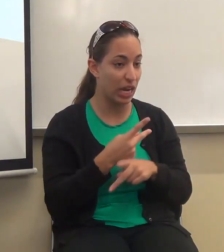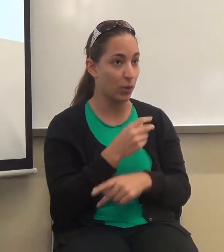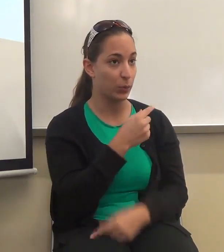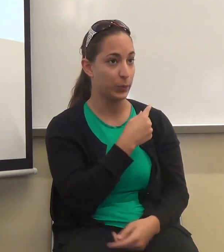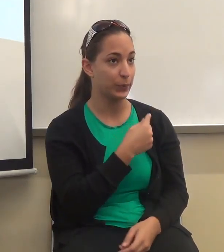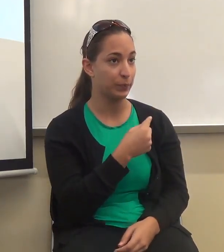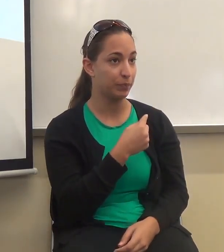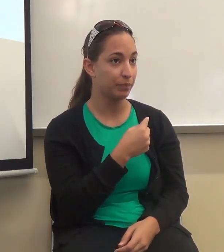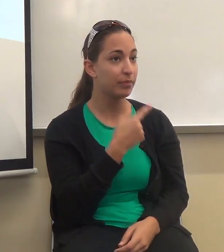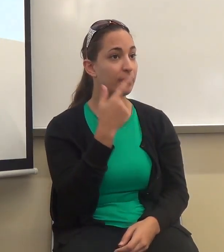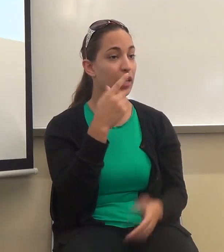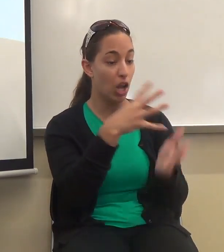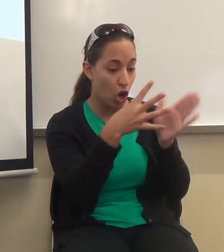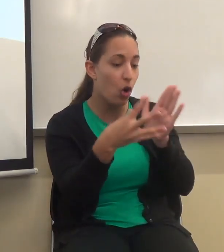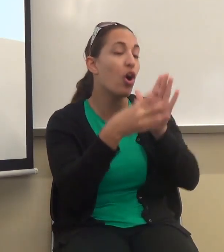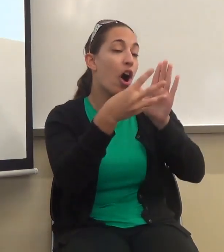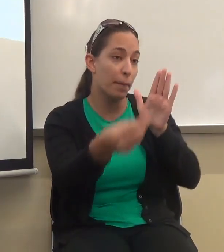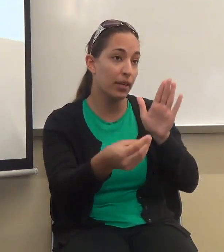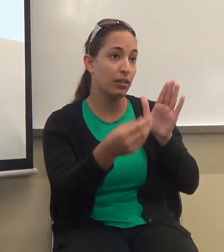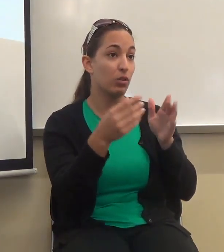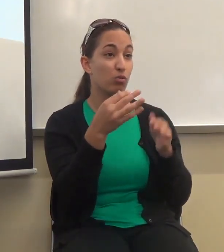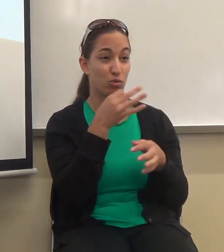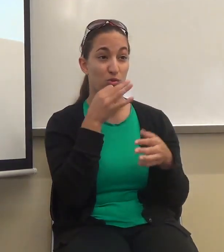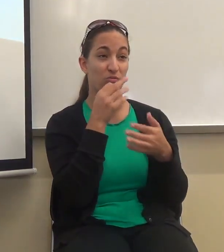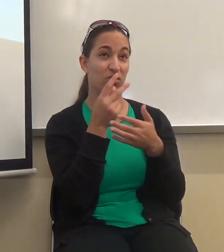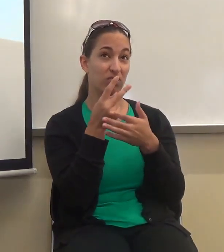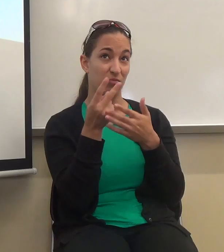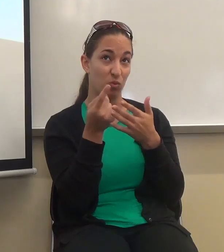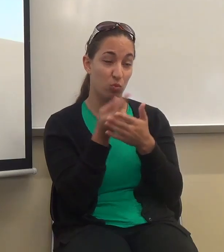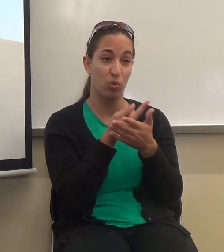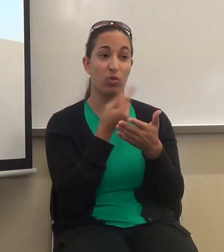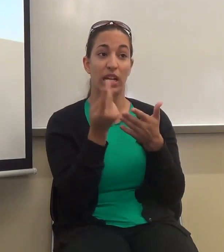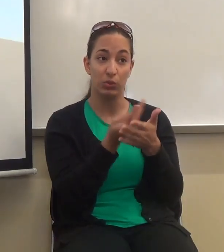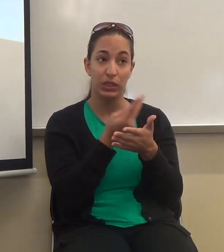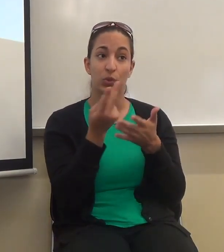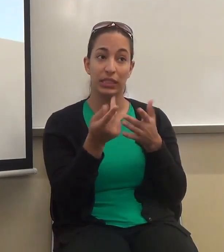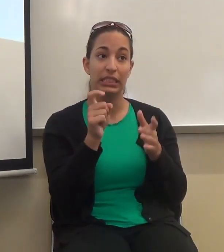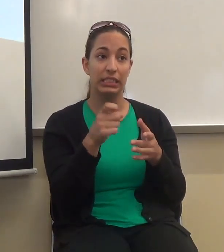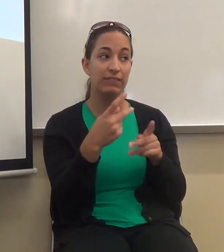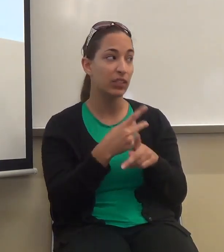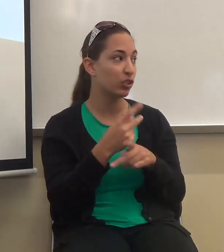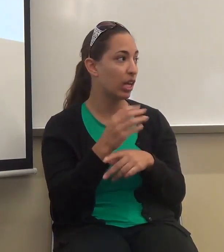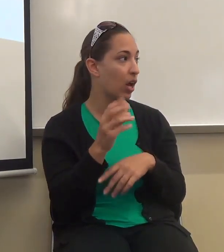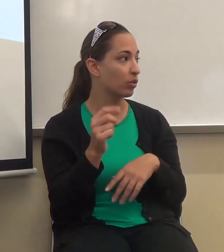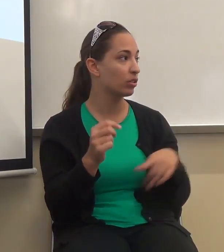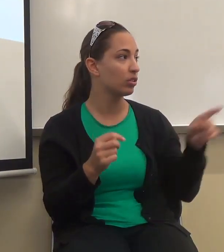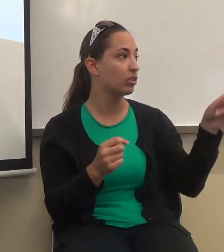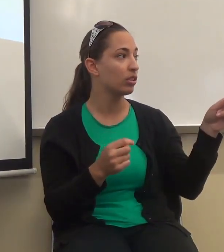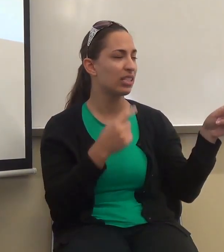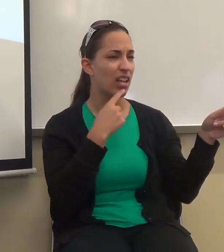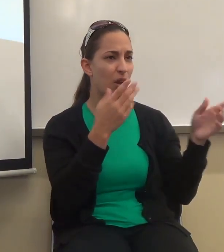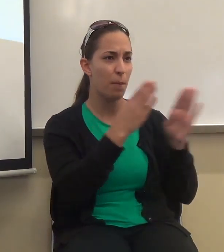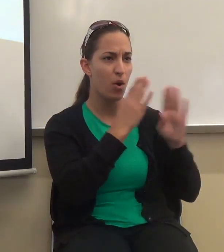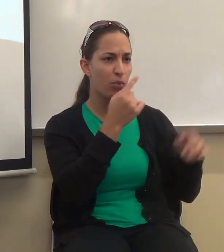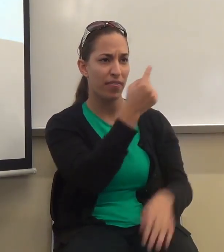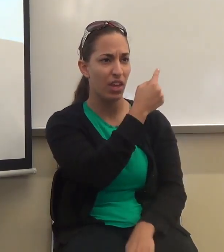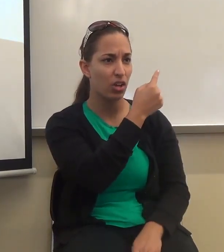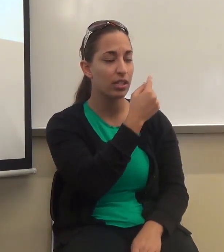within the next couple of weeks. Okay? You talking about what's on the board right there, or? Well, this is, remember what I